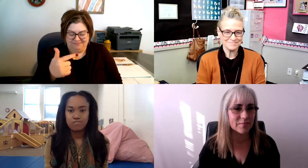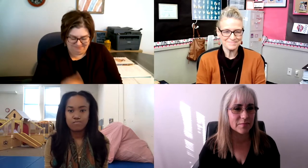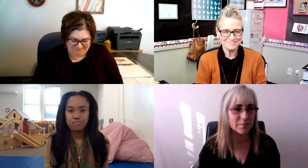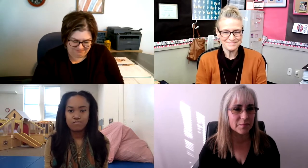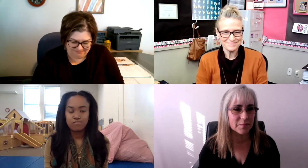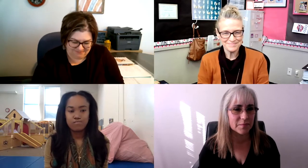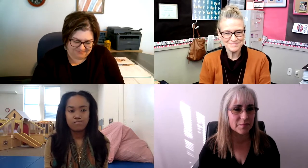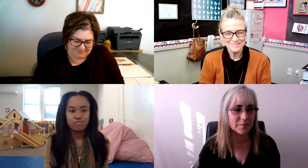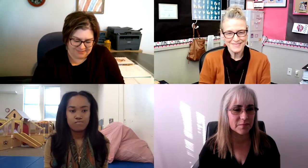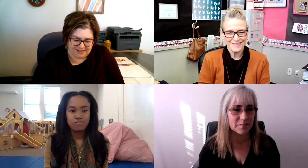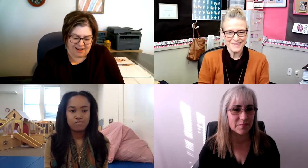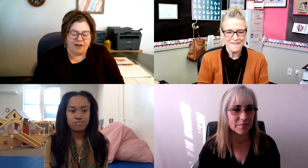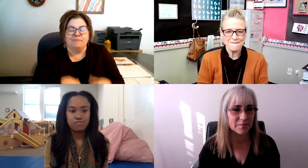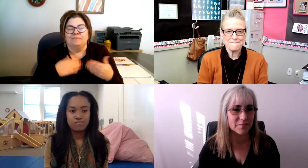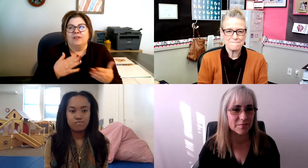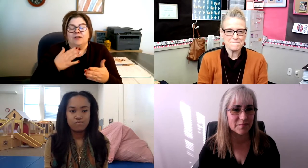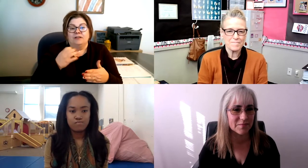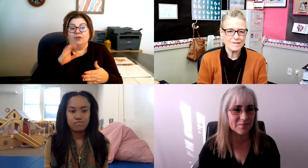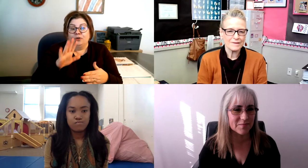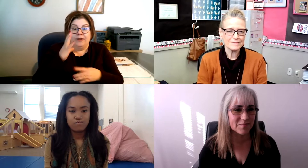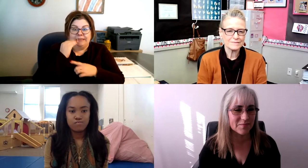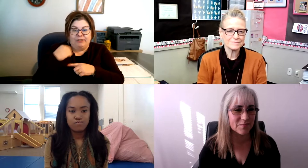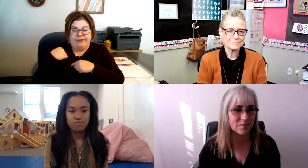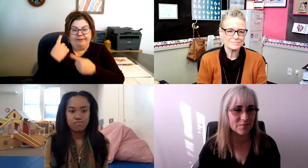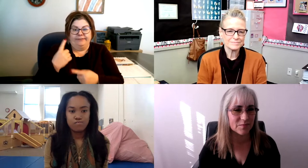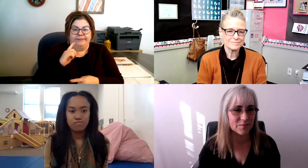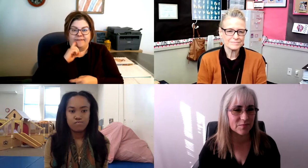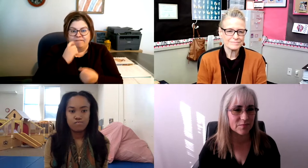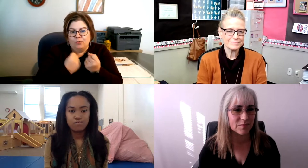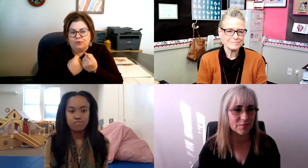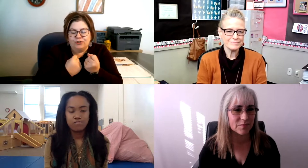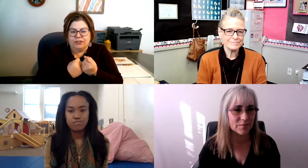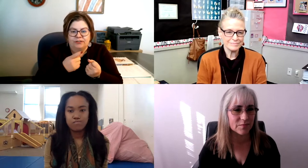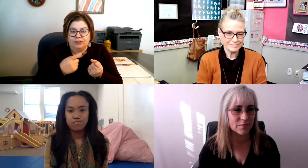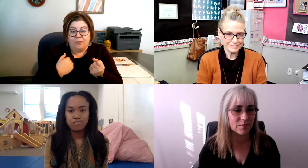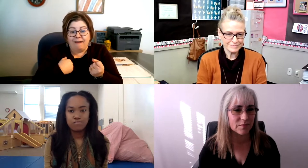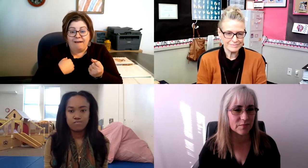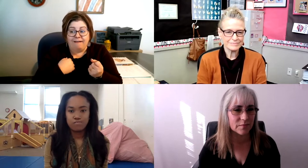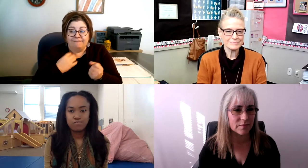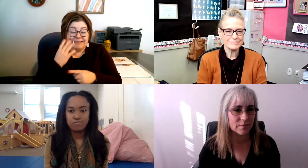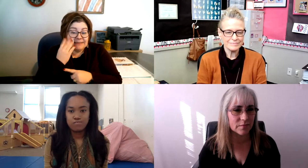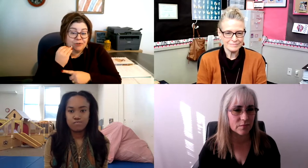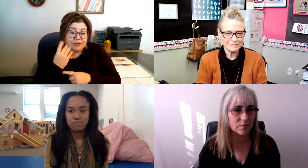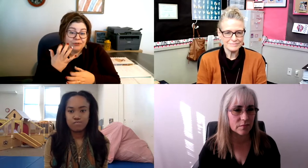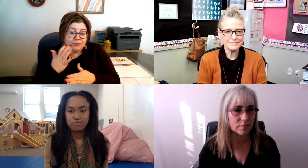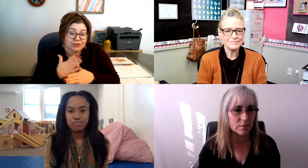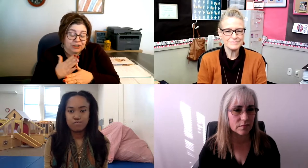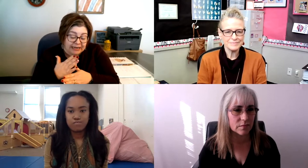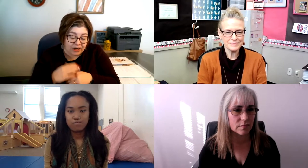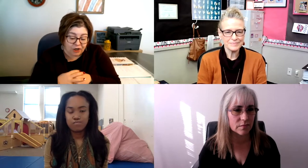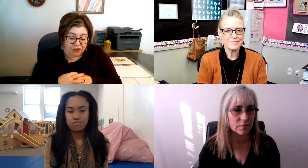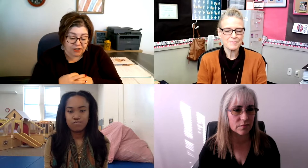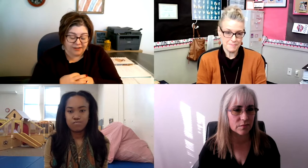Now, Shelley, I'm going to go to you next. So in your experience with working with